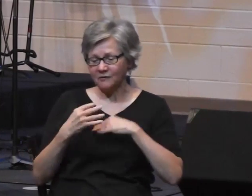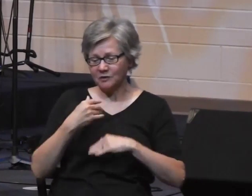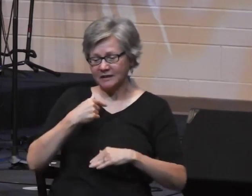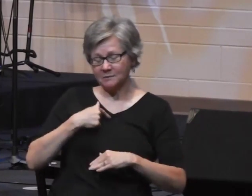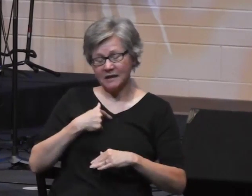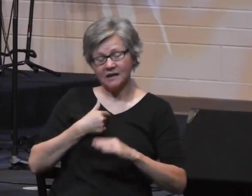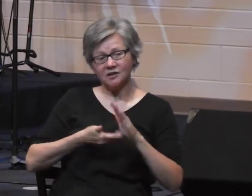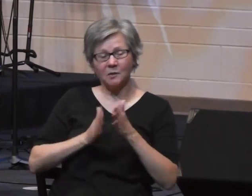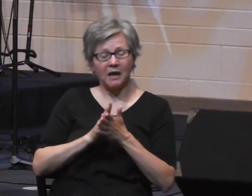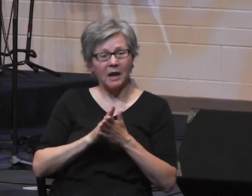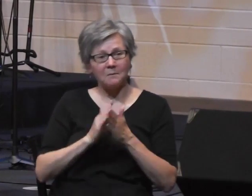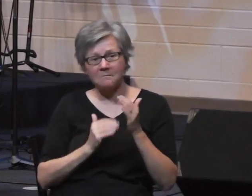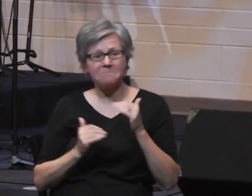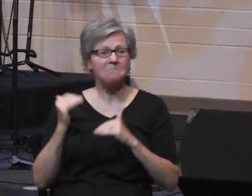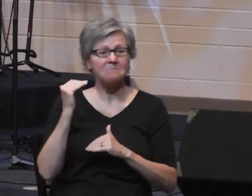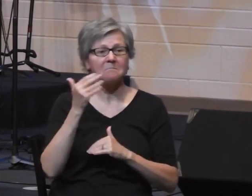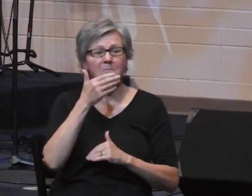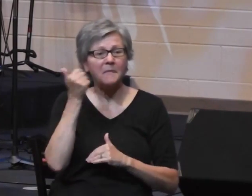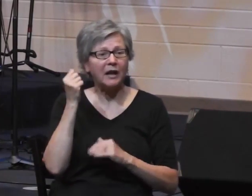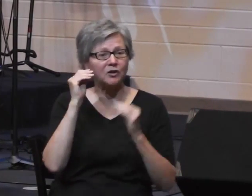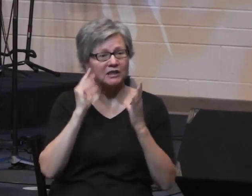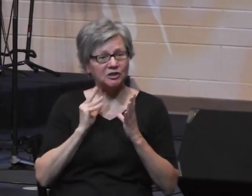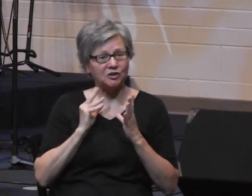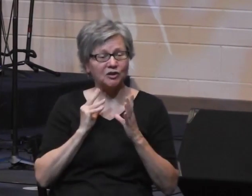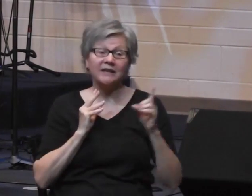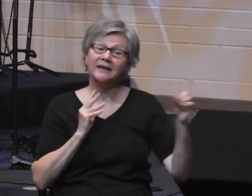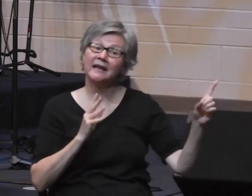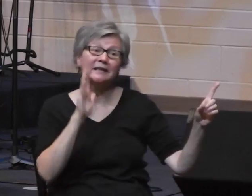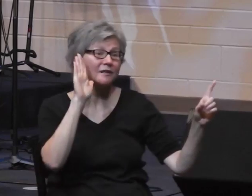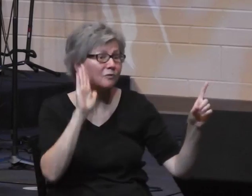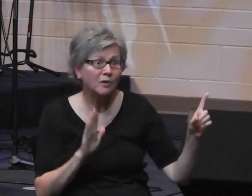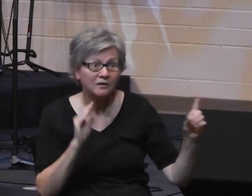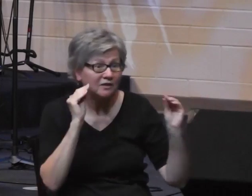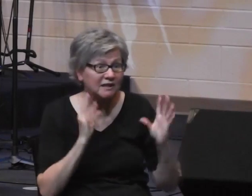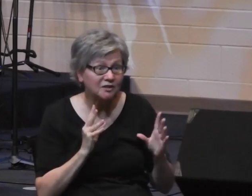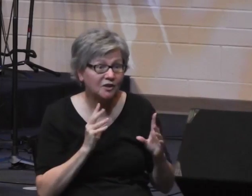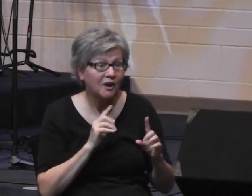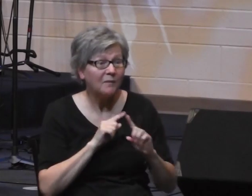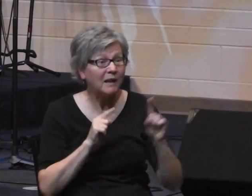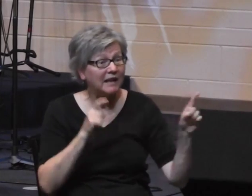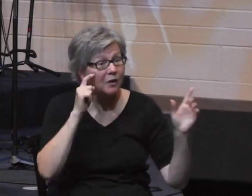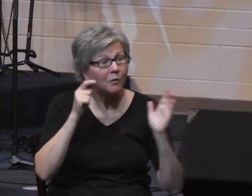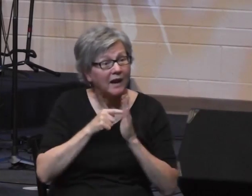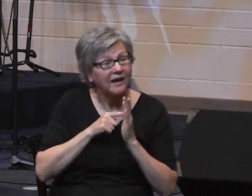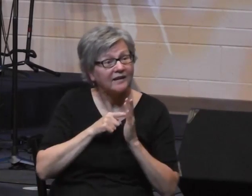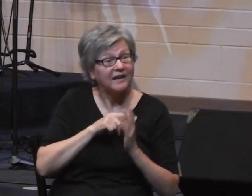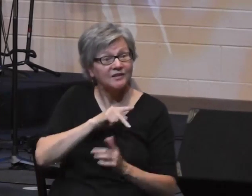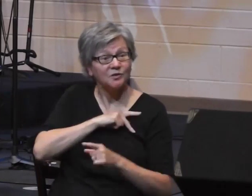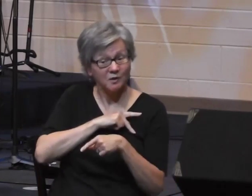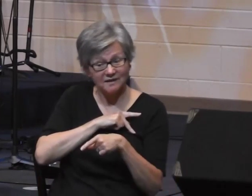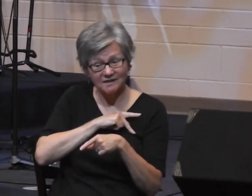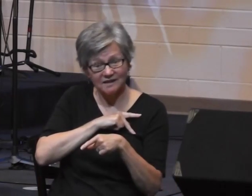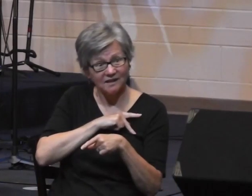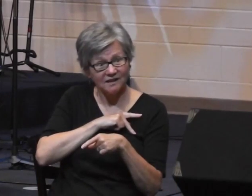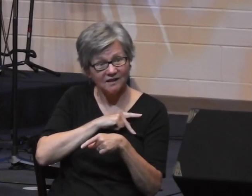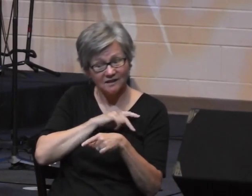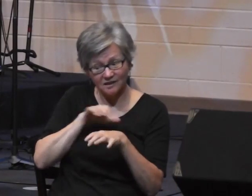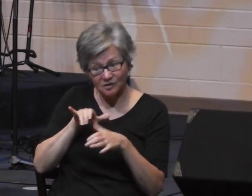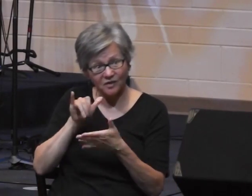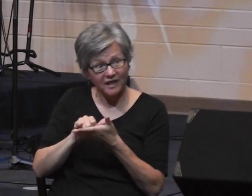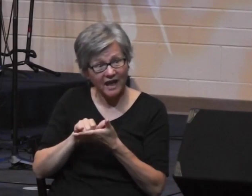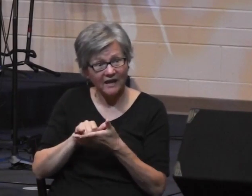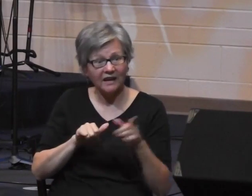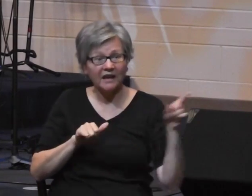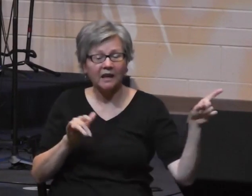Brian's an unbelievable teacher, but when he sees his sister living this way, he can't help but be